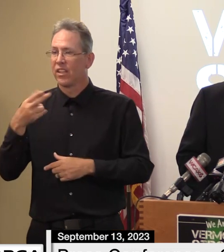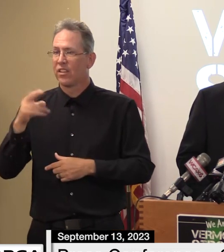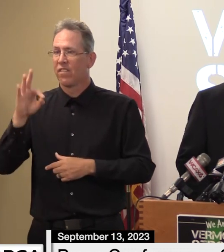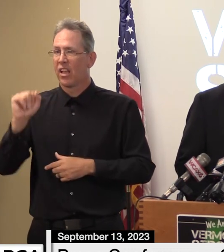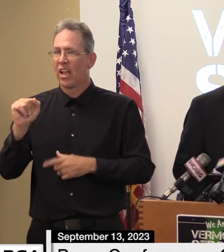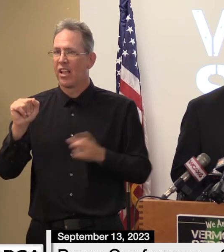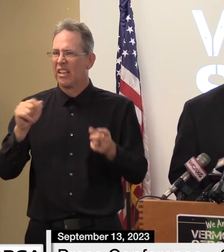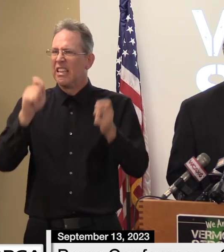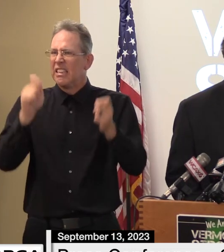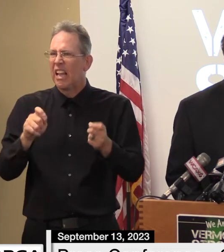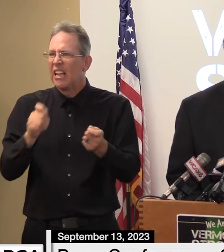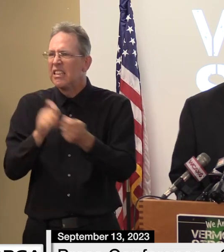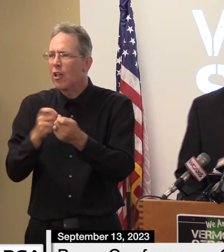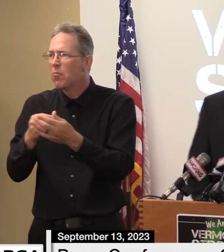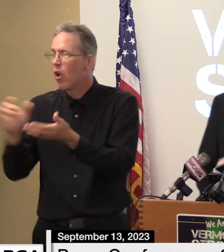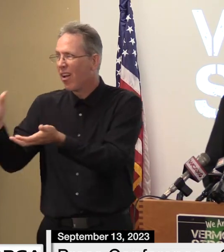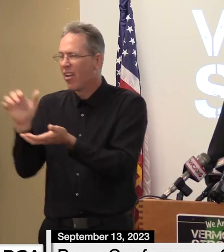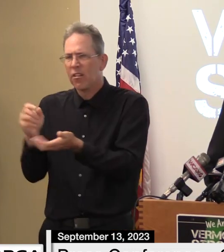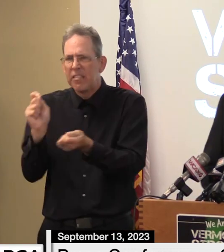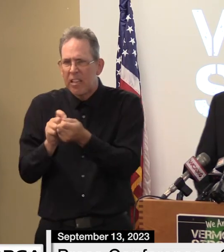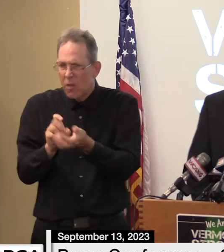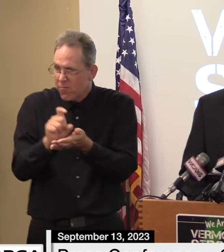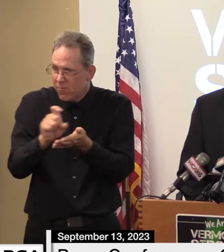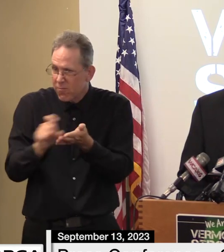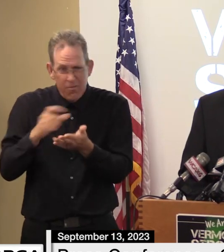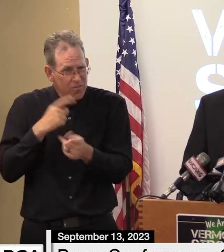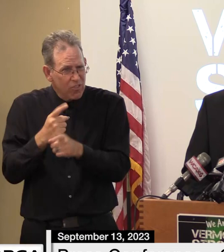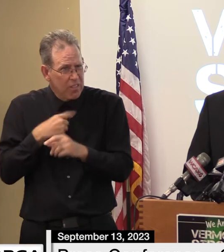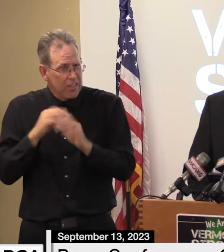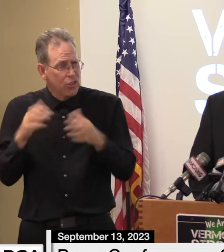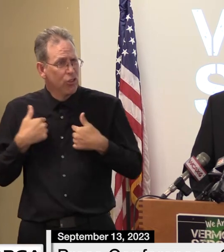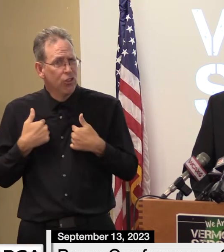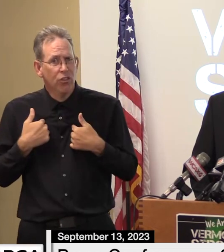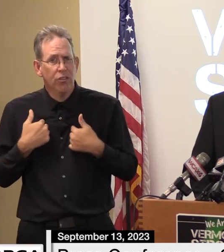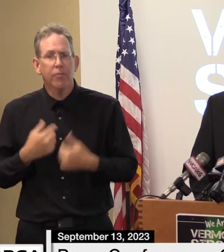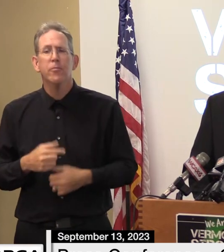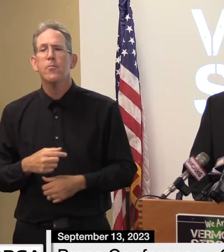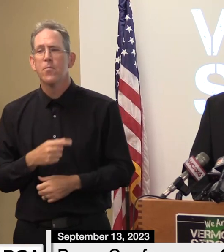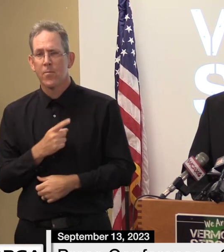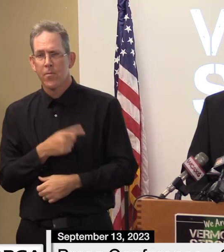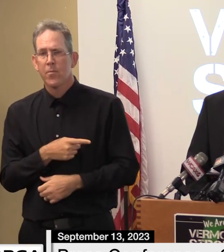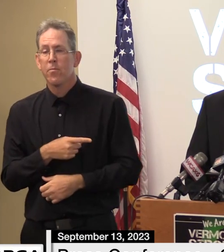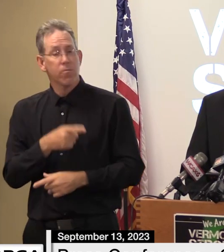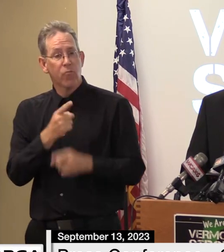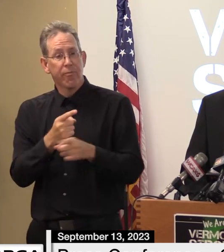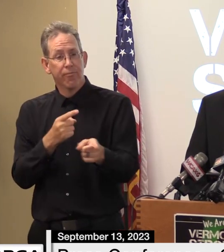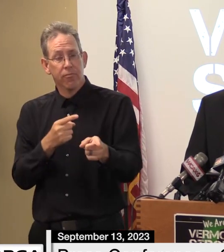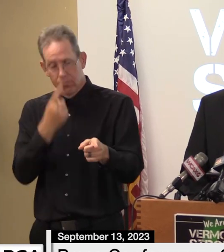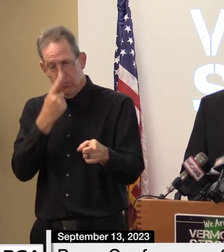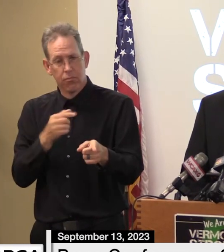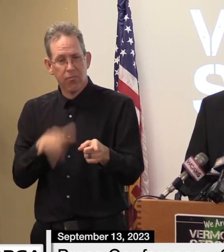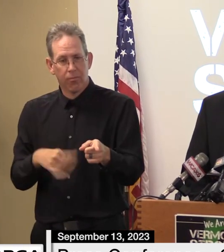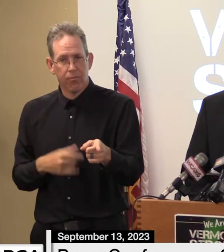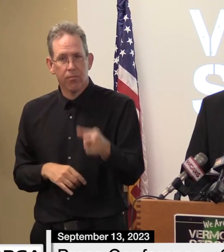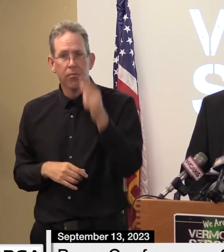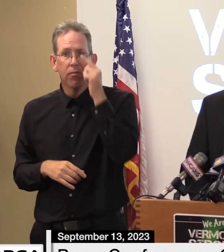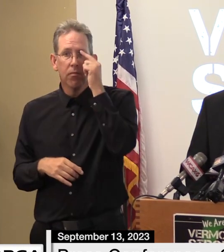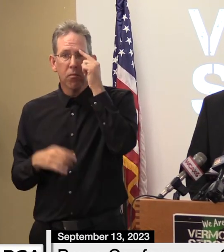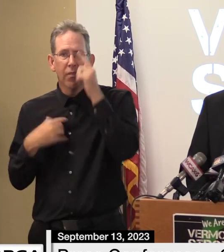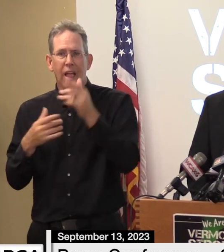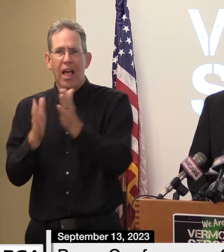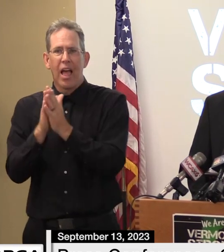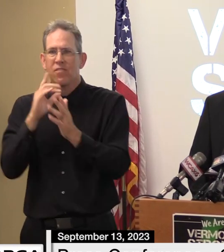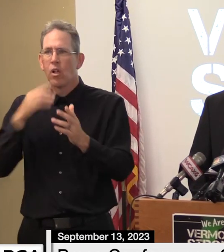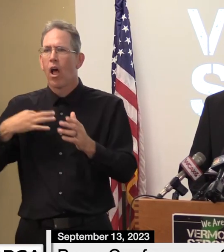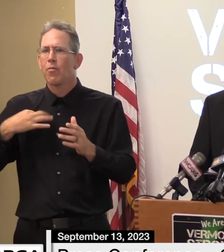precisely that money will be awarded. Yeah, I think that's right, Peter. So we asked for applications back in